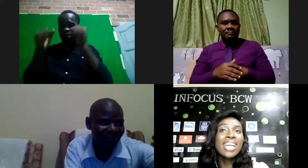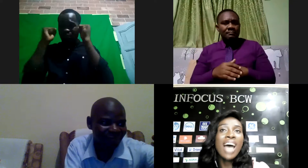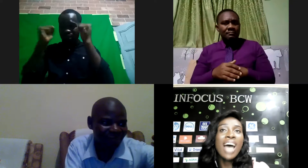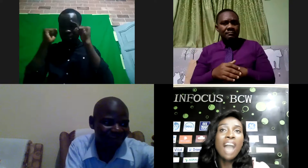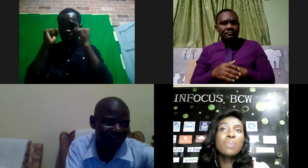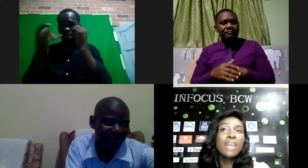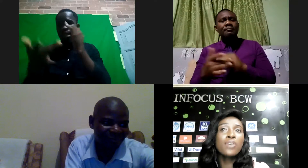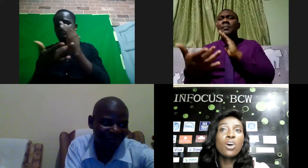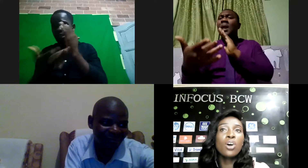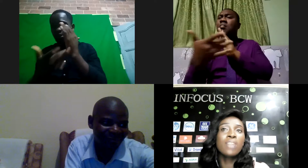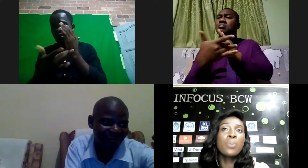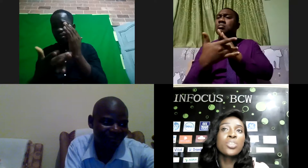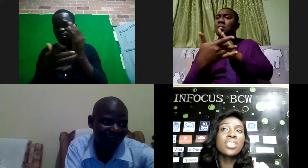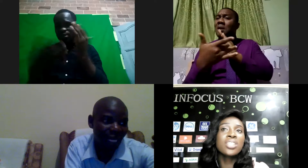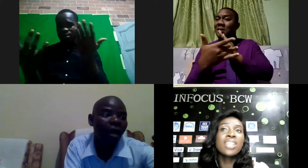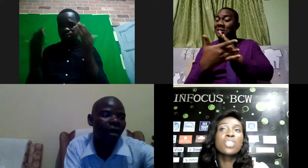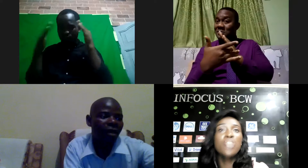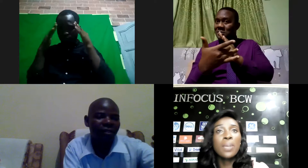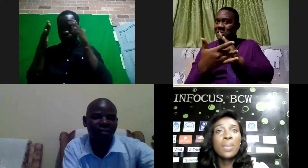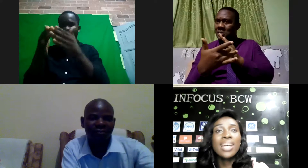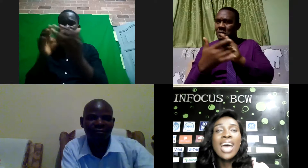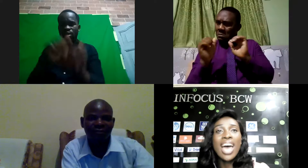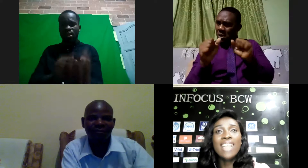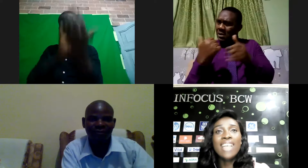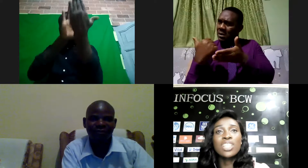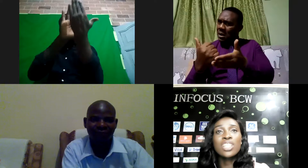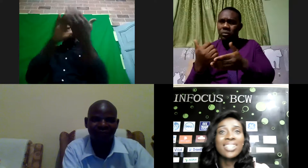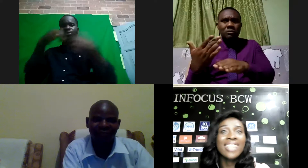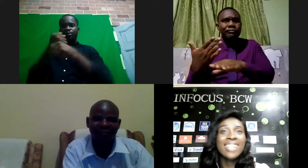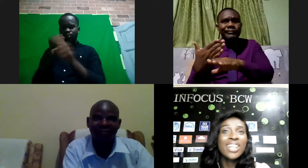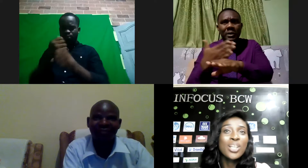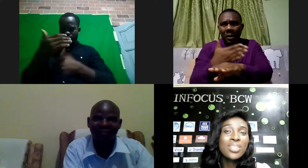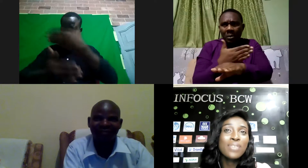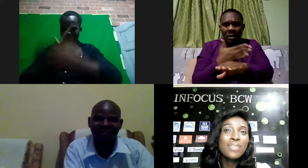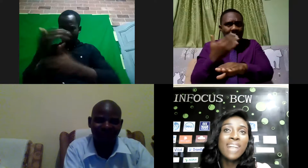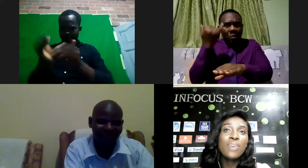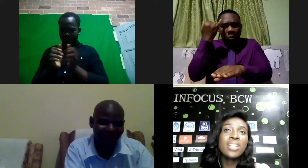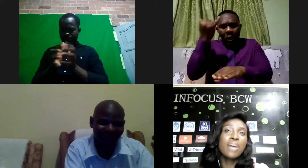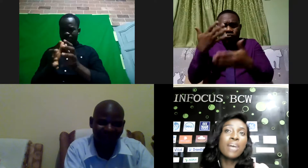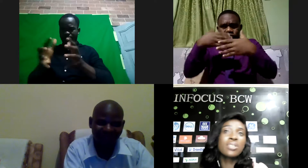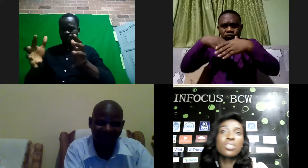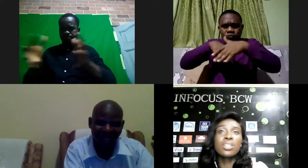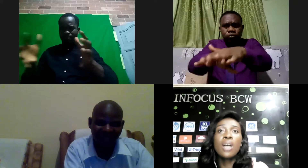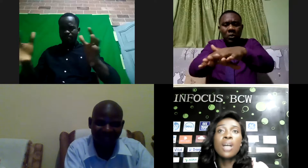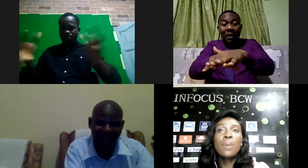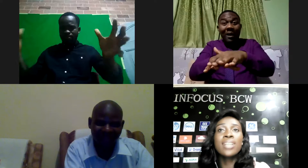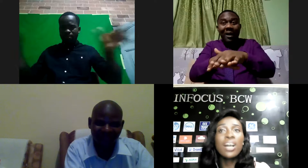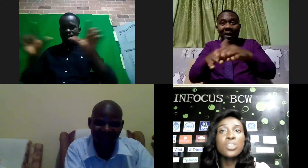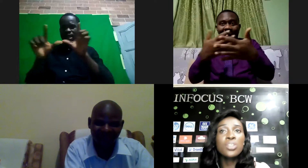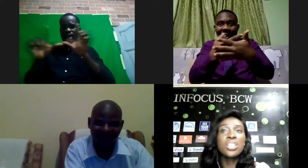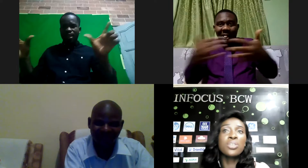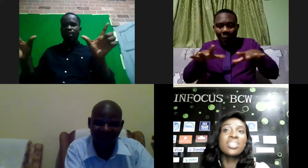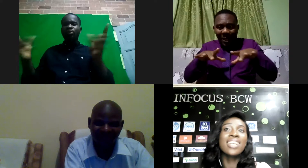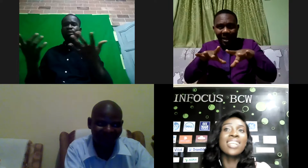technology and play-focused approaches in shaping and expanding the inclusive language acquisition